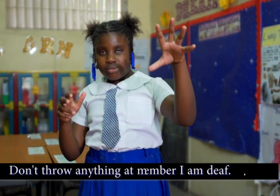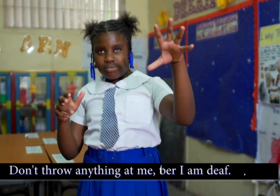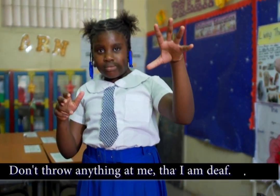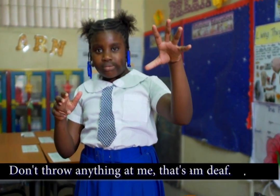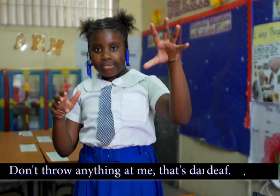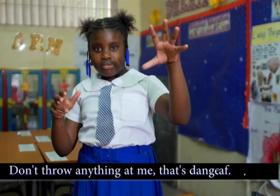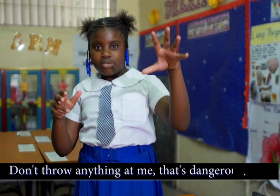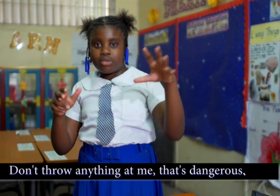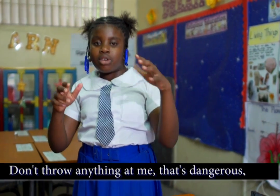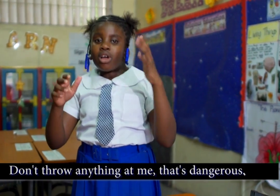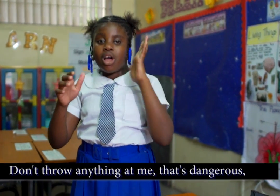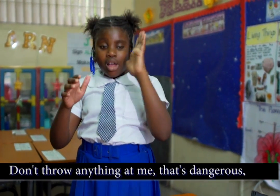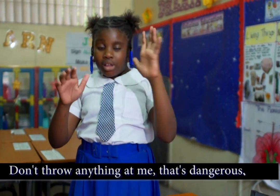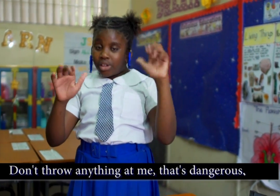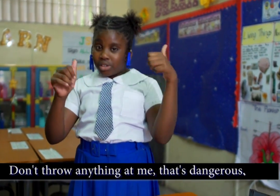me. That's dangerous.